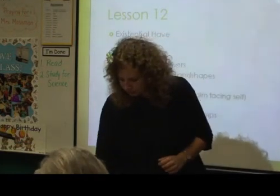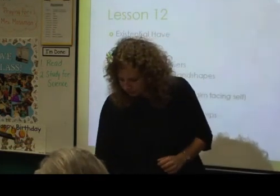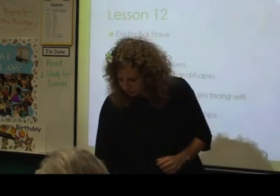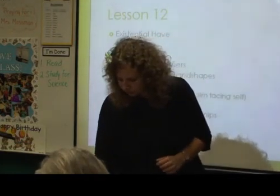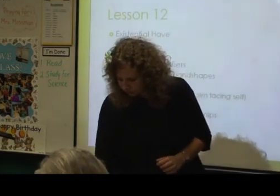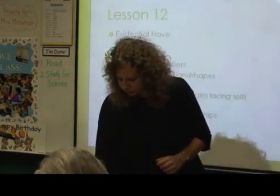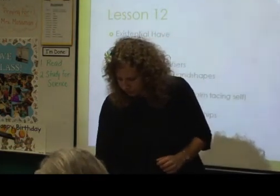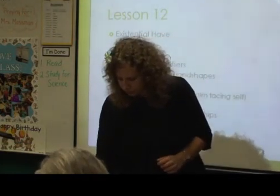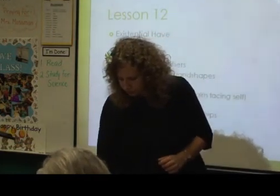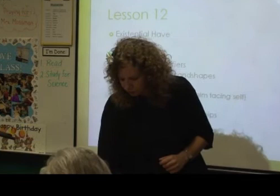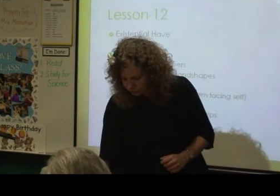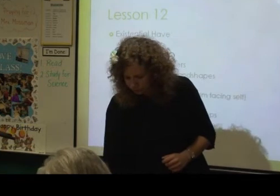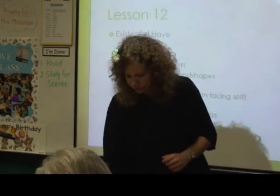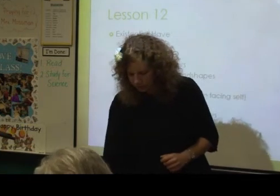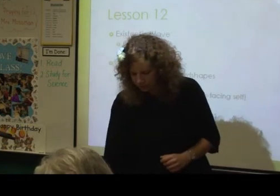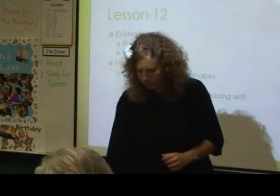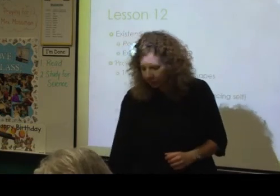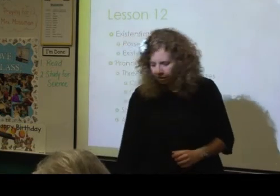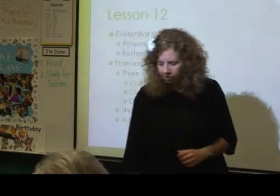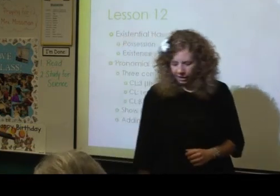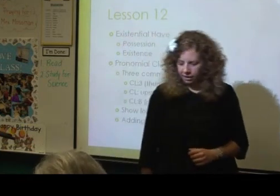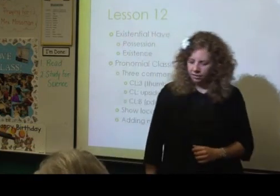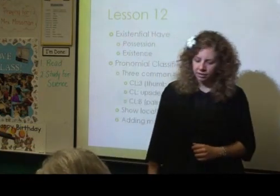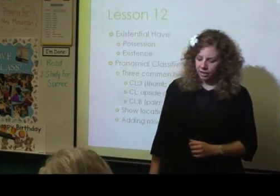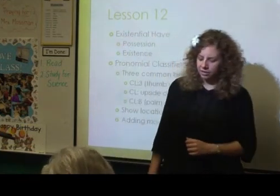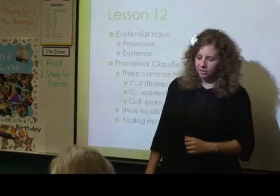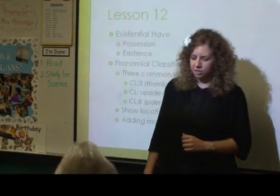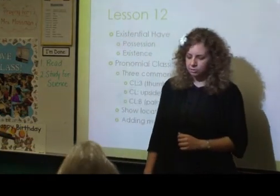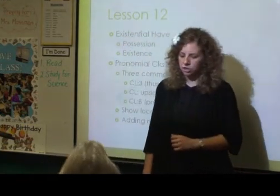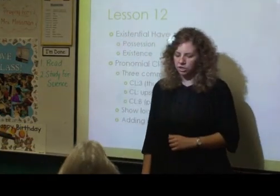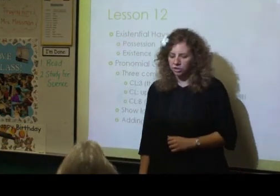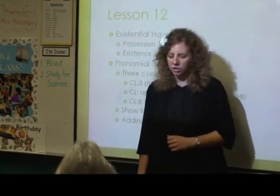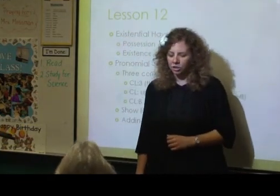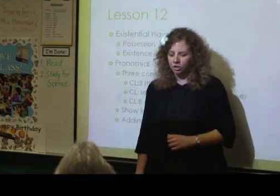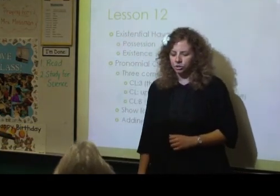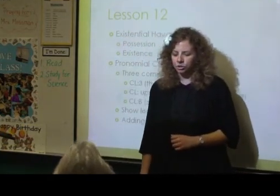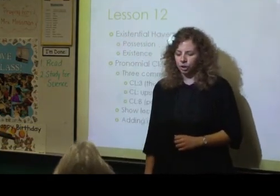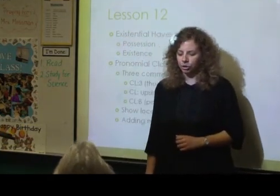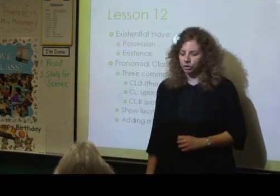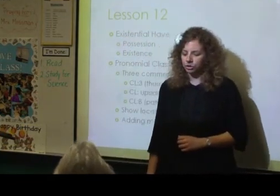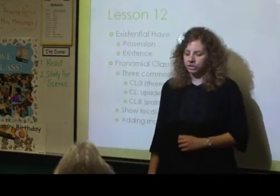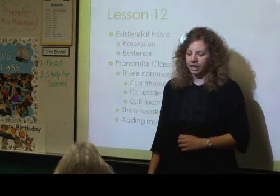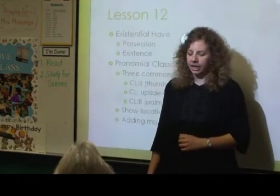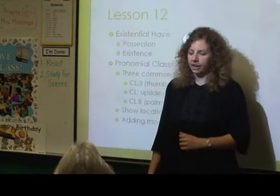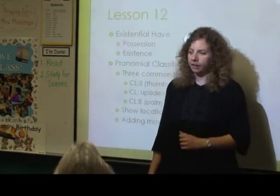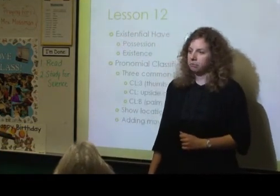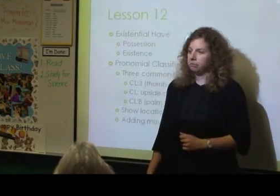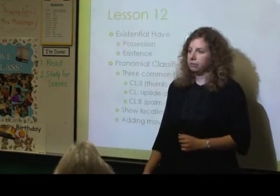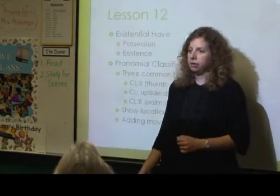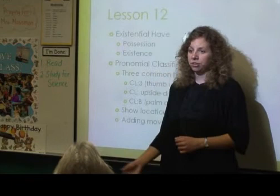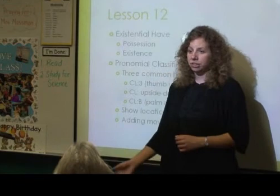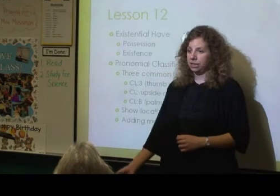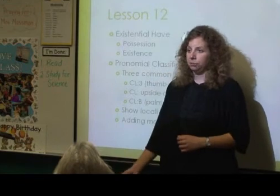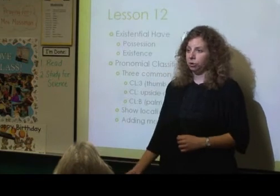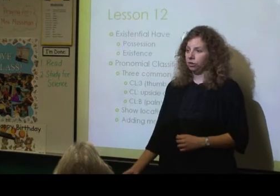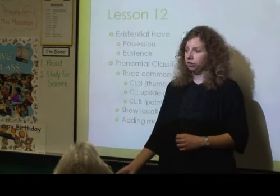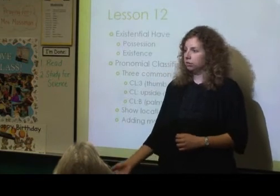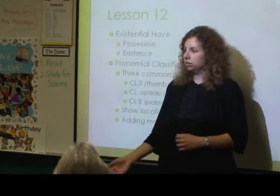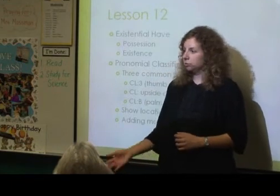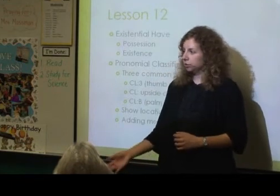Then this one shows two pieces of mail laying kind of next to each other. So you could say maybe on the table is where the